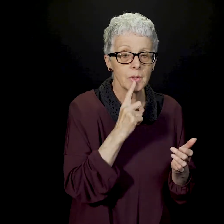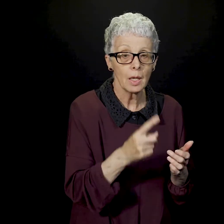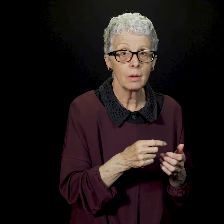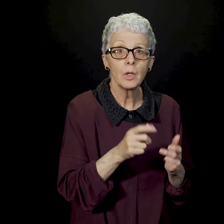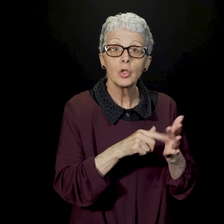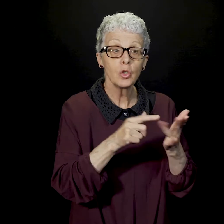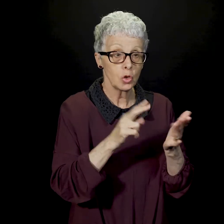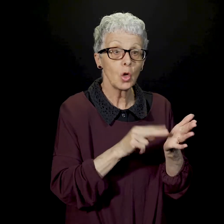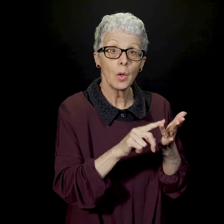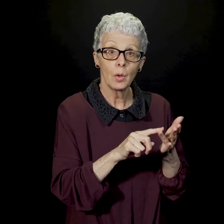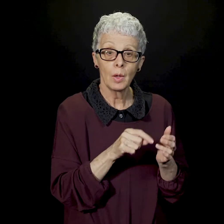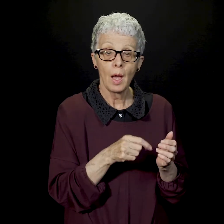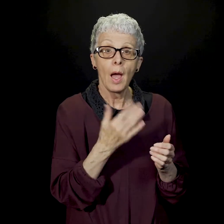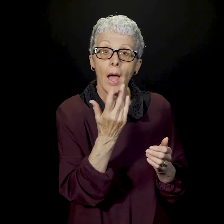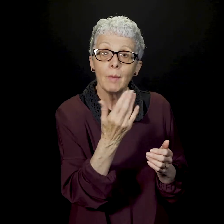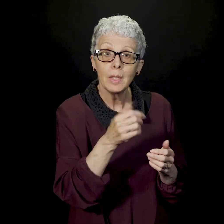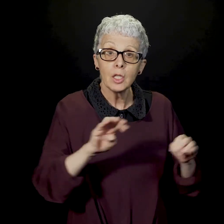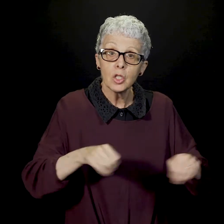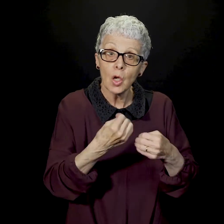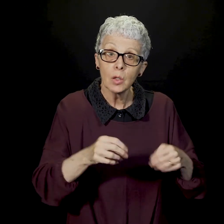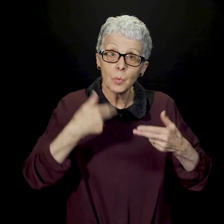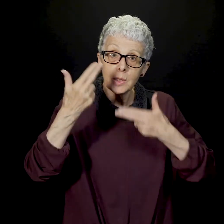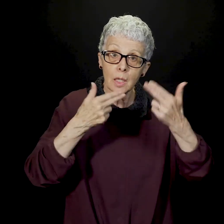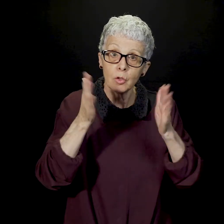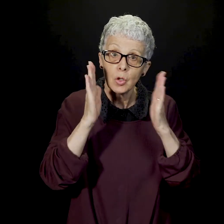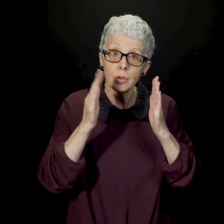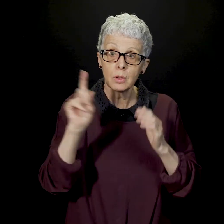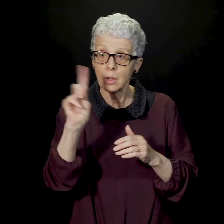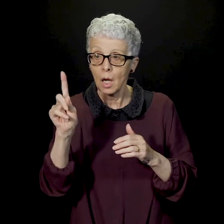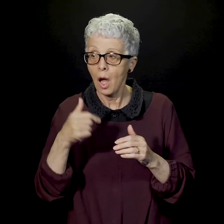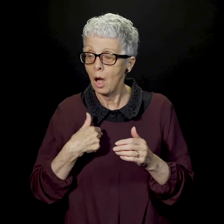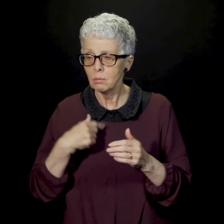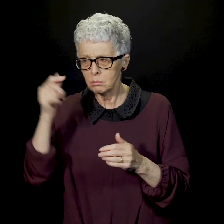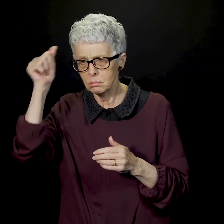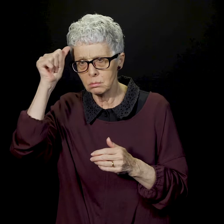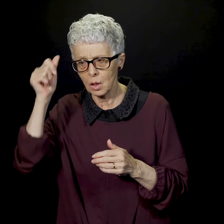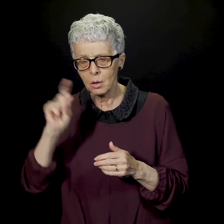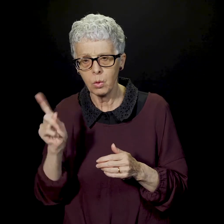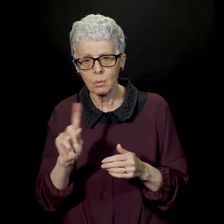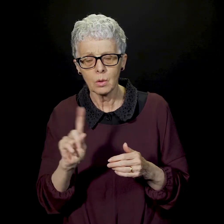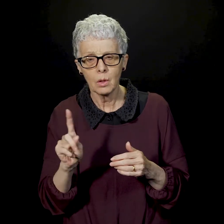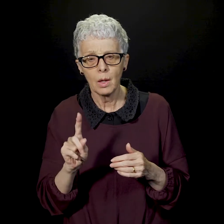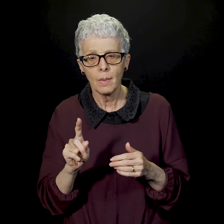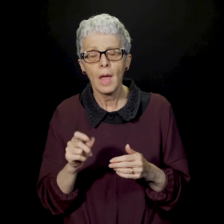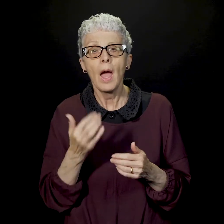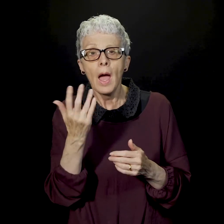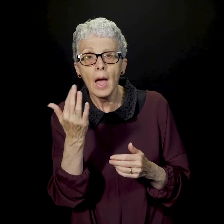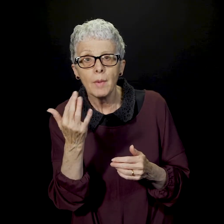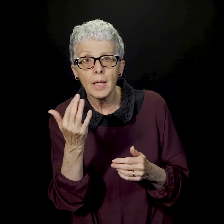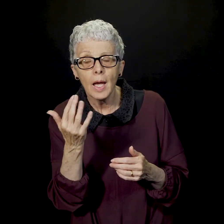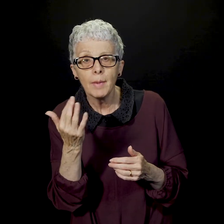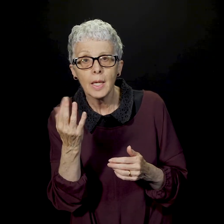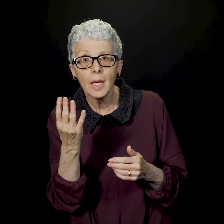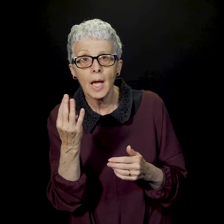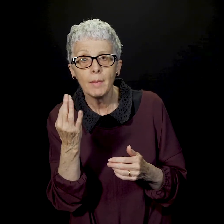Jono, how many songs did we sing at church today? I'm like, I just had that combo over here. Like, what are we doing here? No, how many? We had four